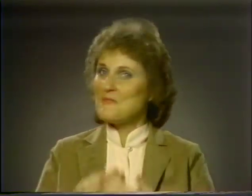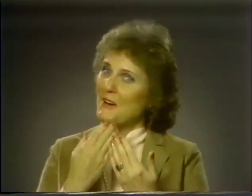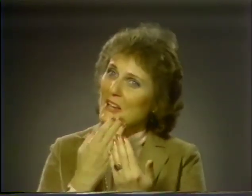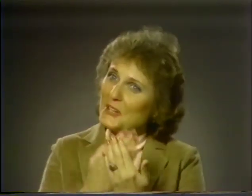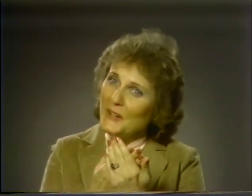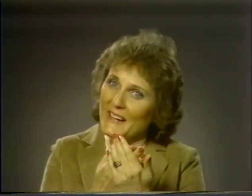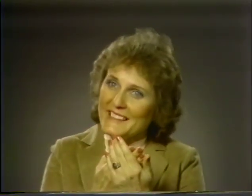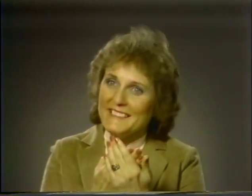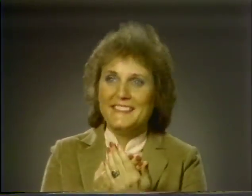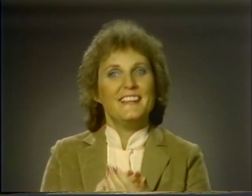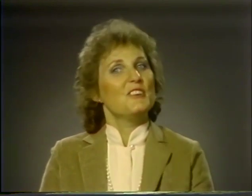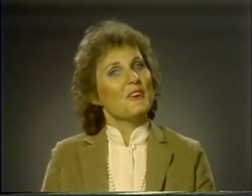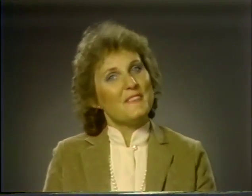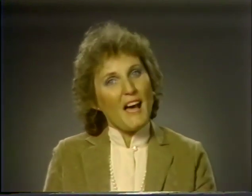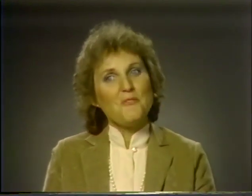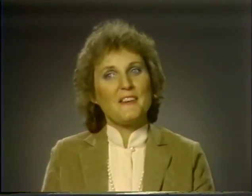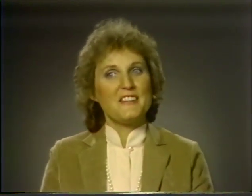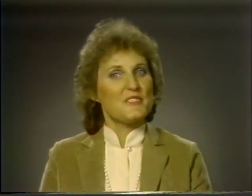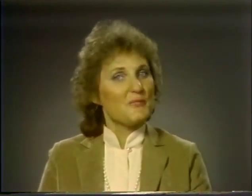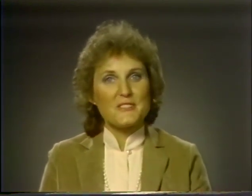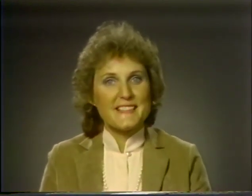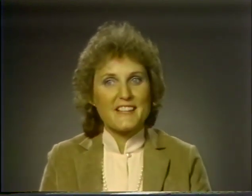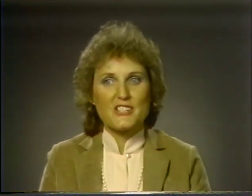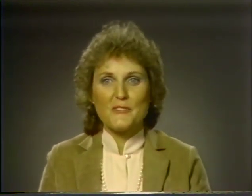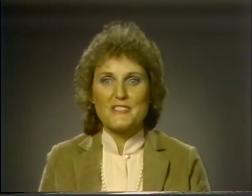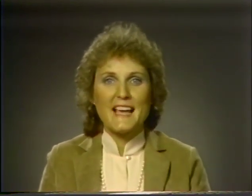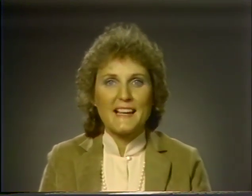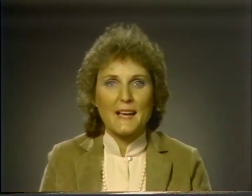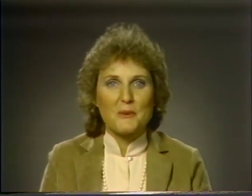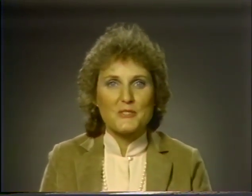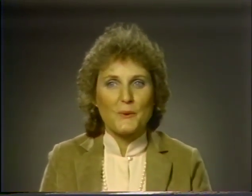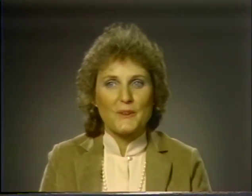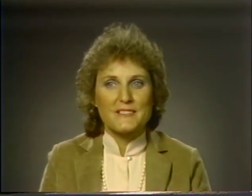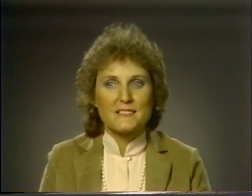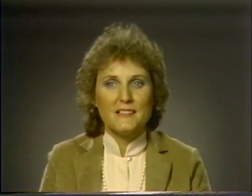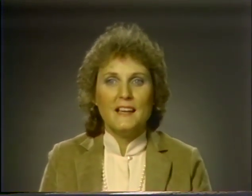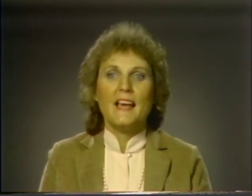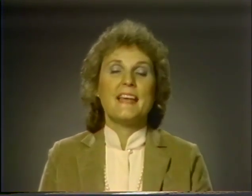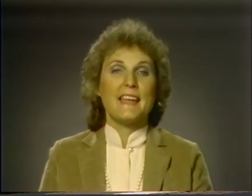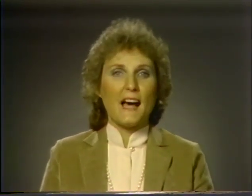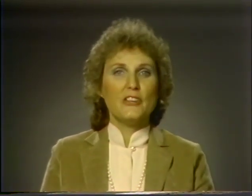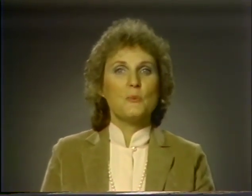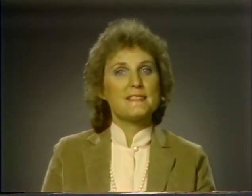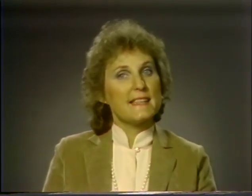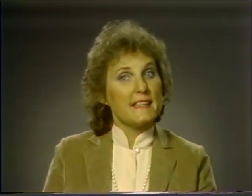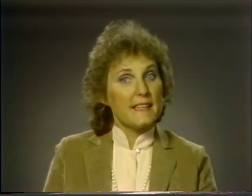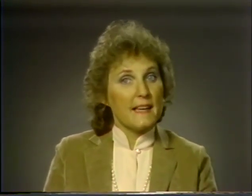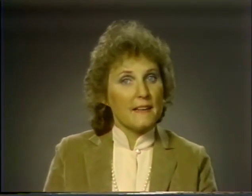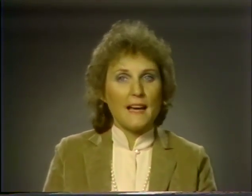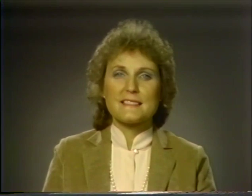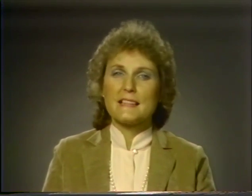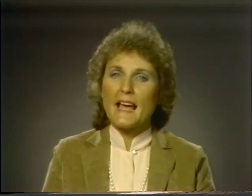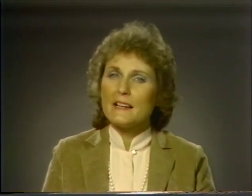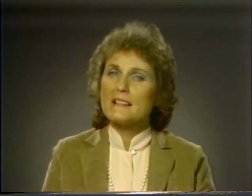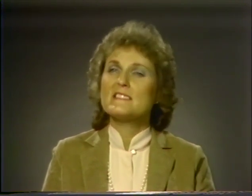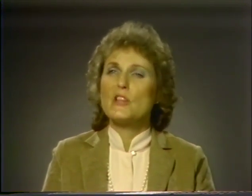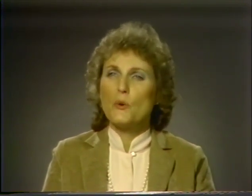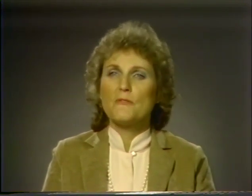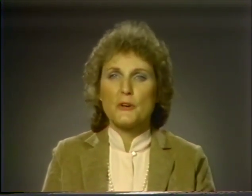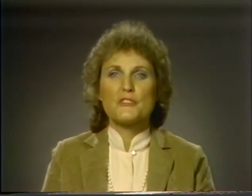Very good. You have now finished the first section of your sign language course. And now you will see again a slightly slower version